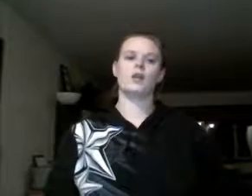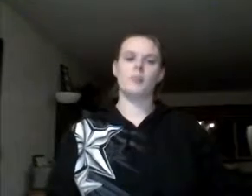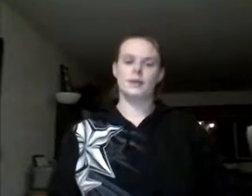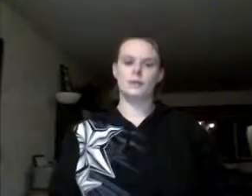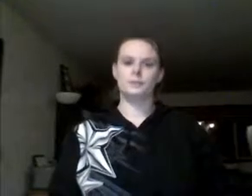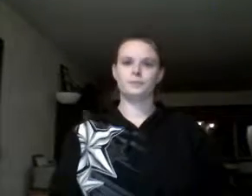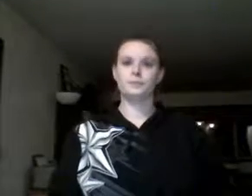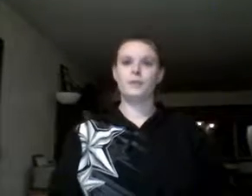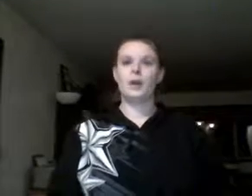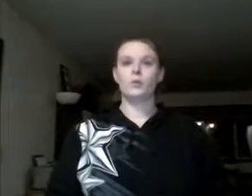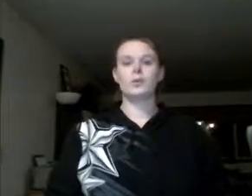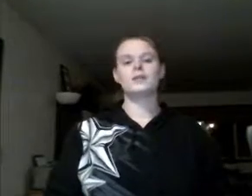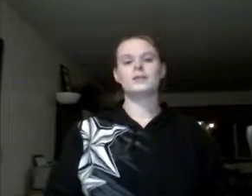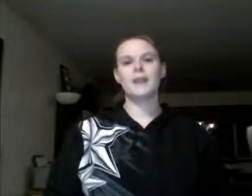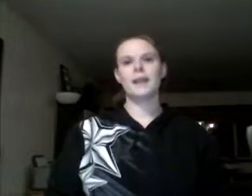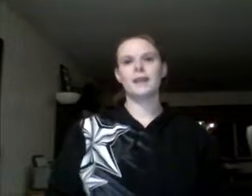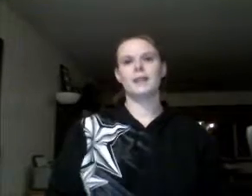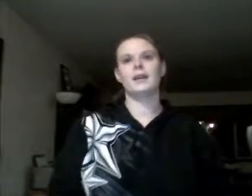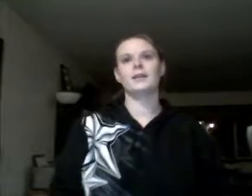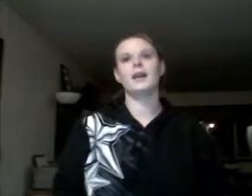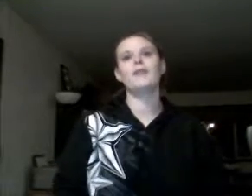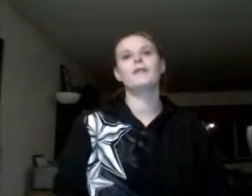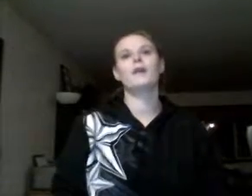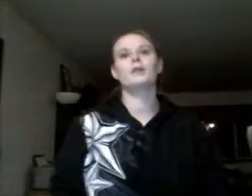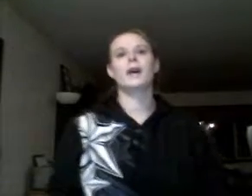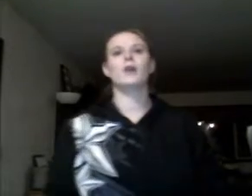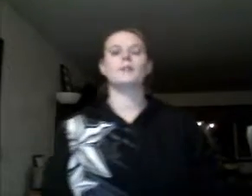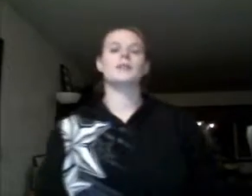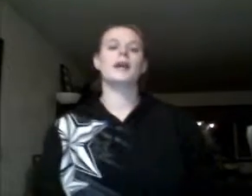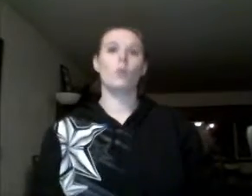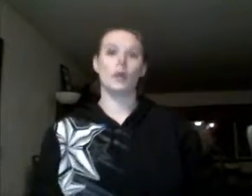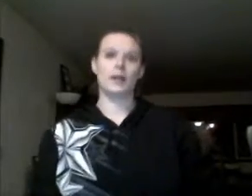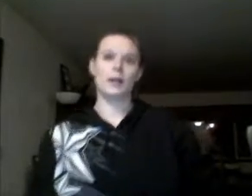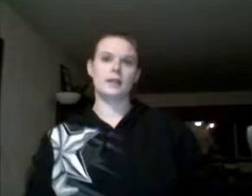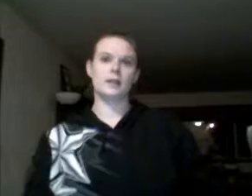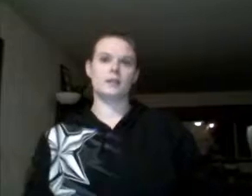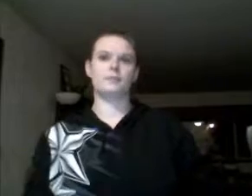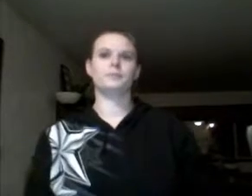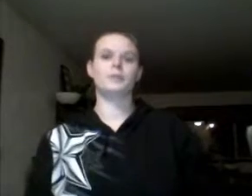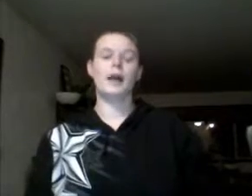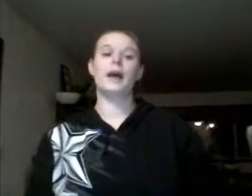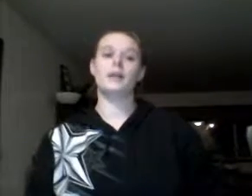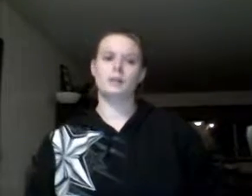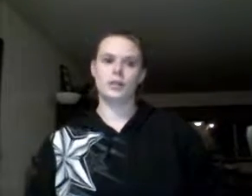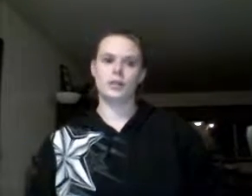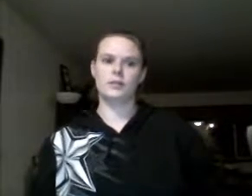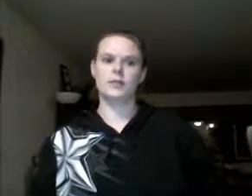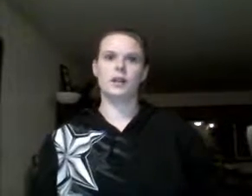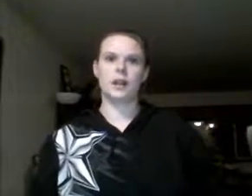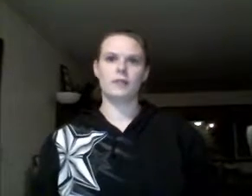binder, which is the second thing that I have found to help me stay organized, and it reduces a lot of